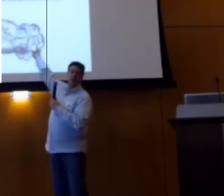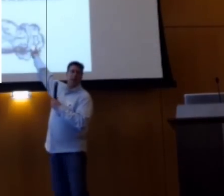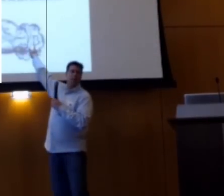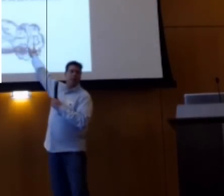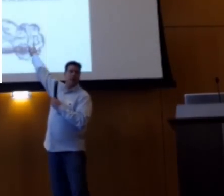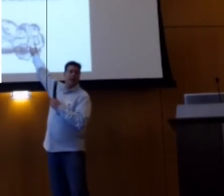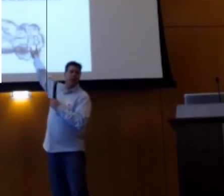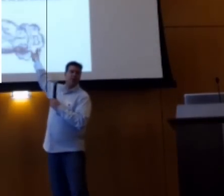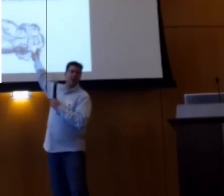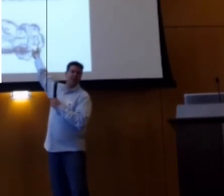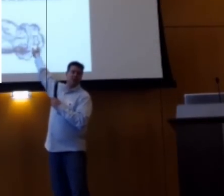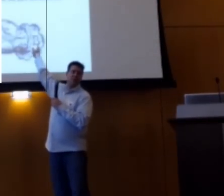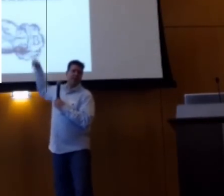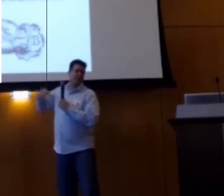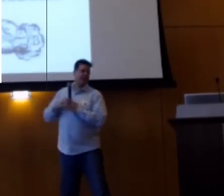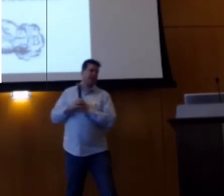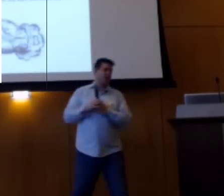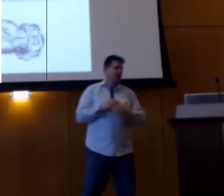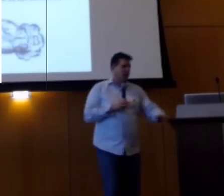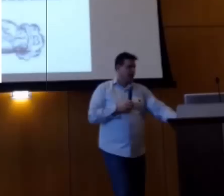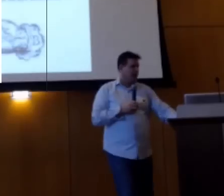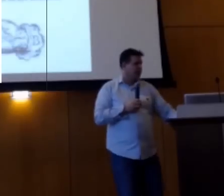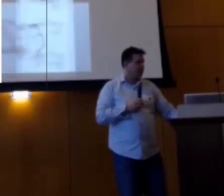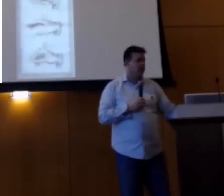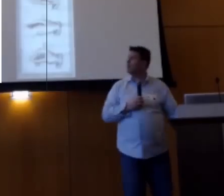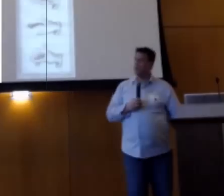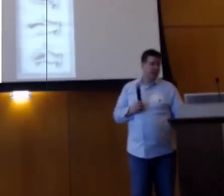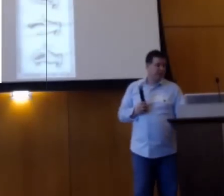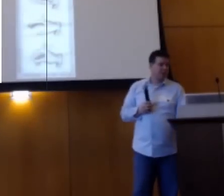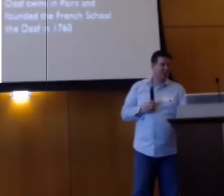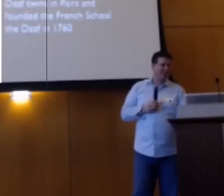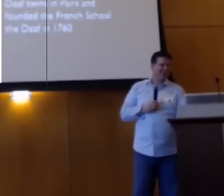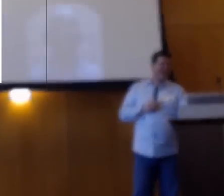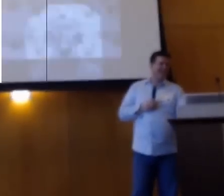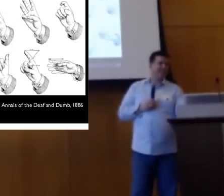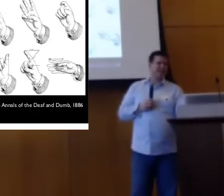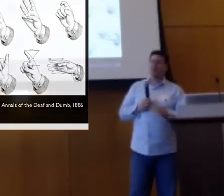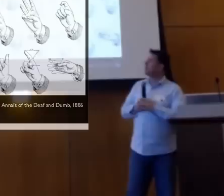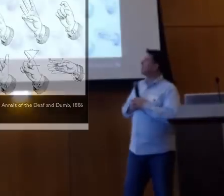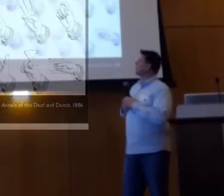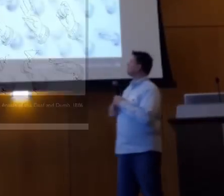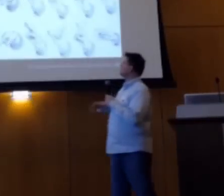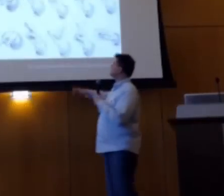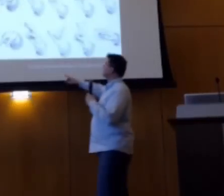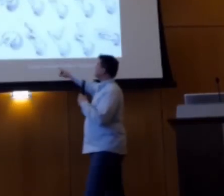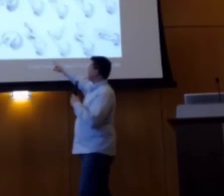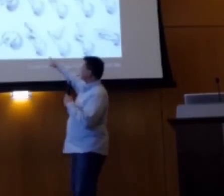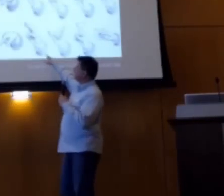on the cuff a nice little bee, isn't that cute? Years later, they actually used the same thing in